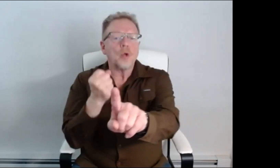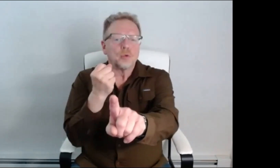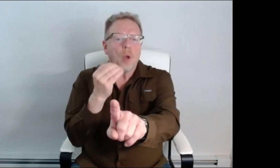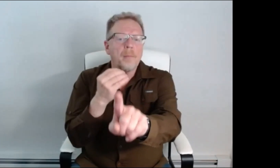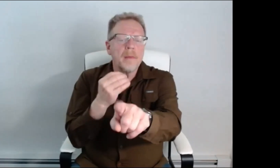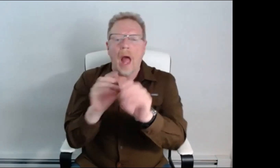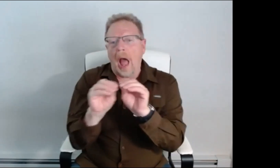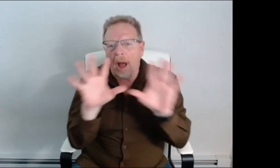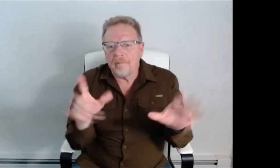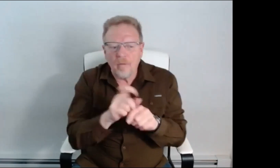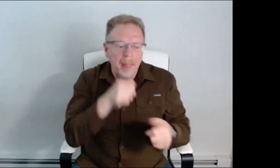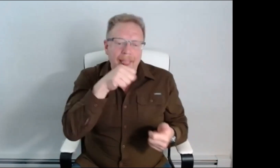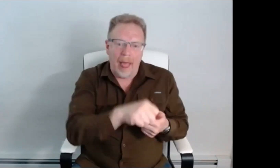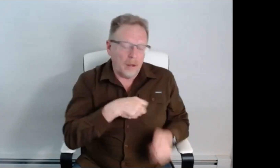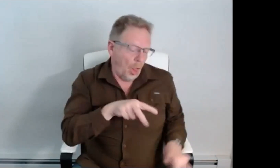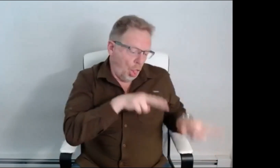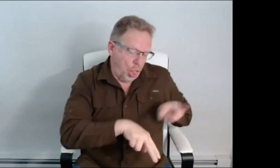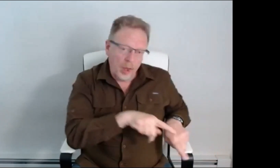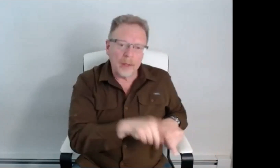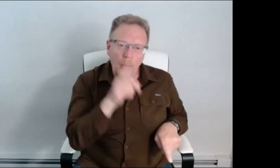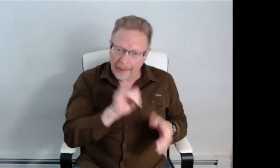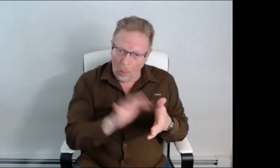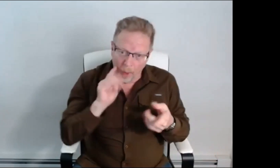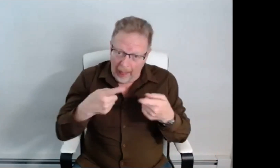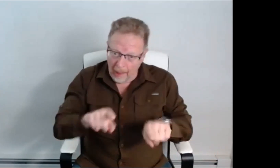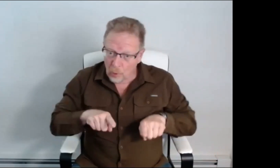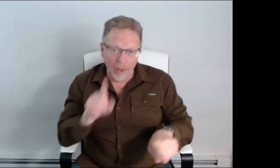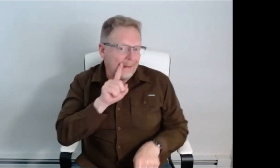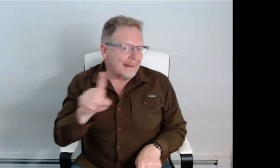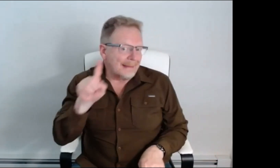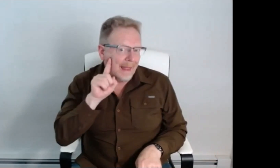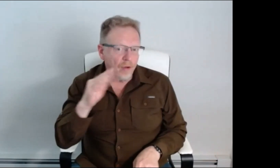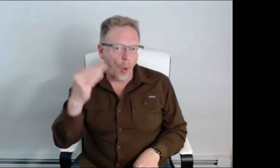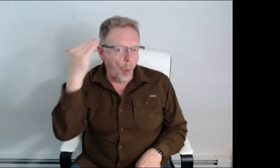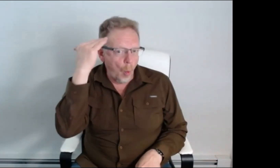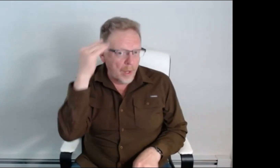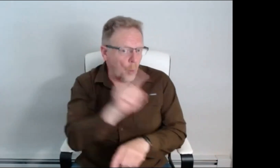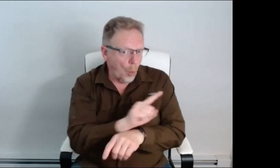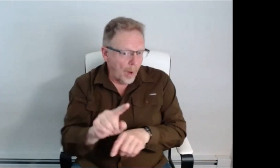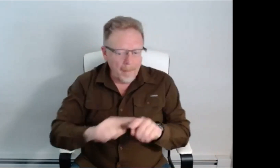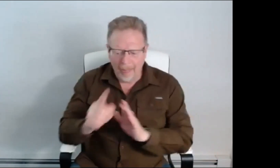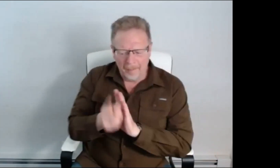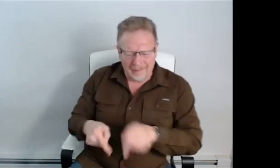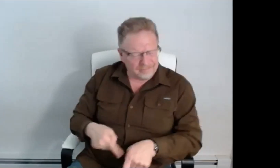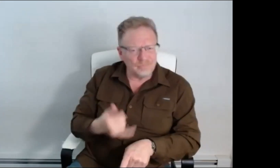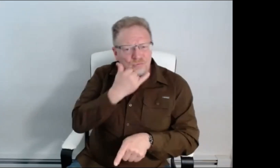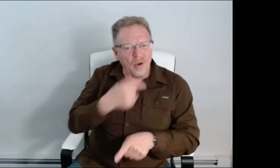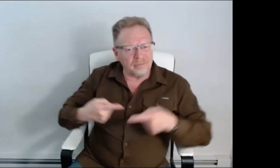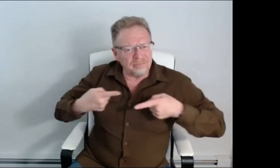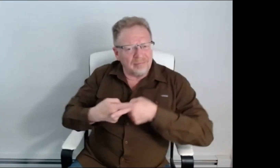Obviously from the letters, we think that this is happening during Deaf Awareness Week, but the minutes say the job fair